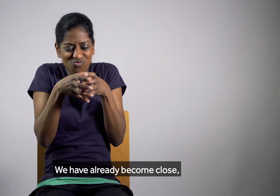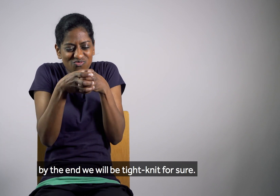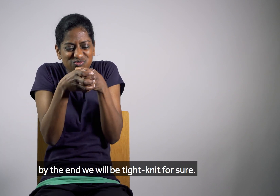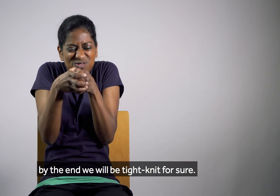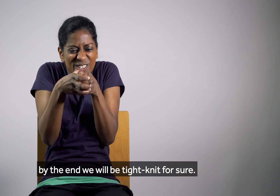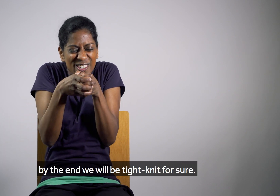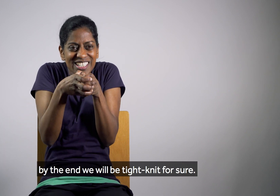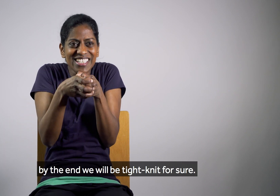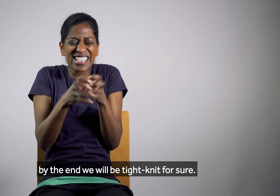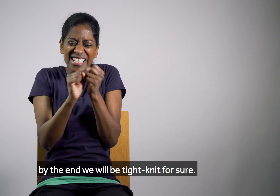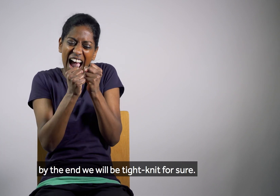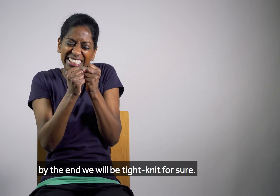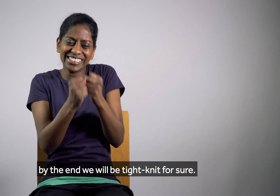By the end we will be tight-knit for sure.